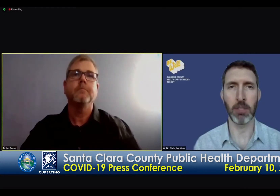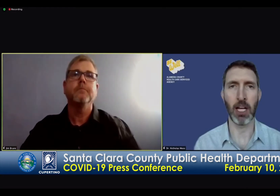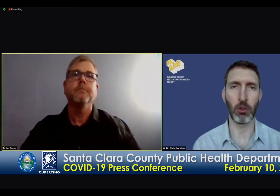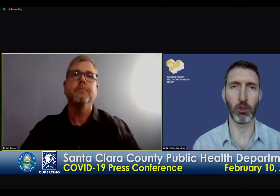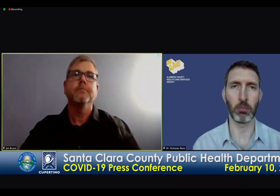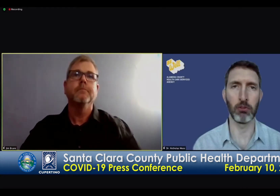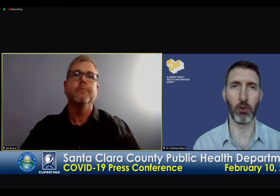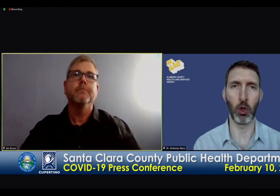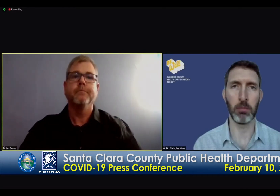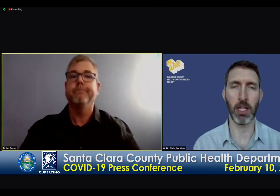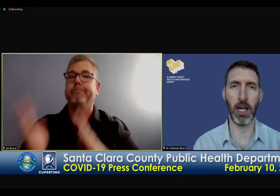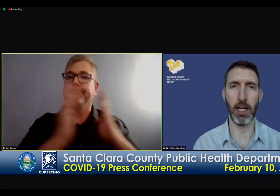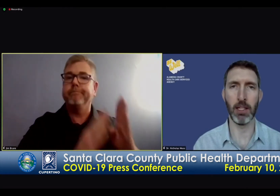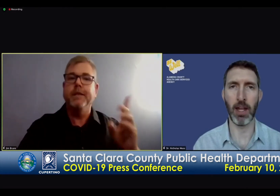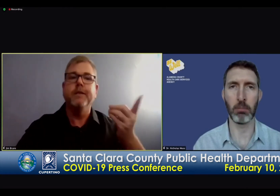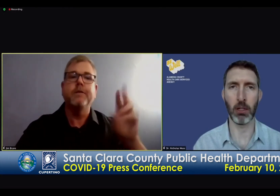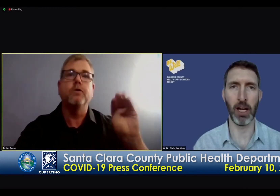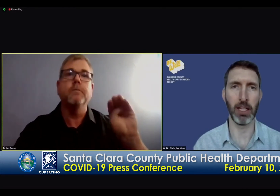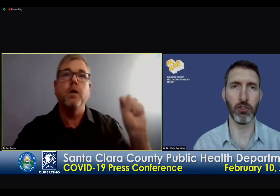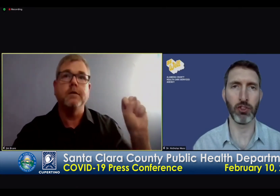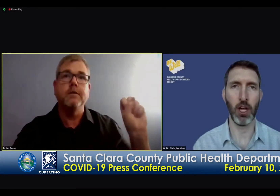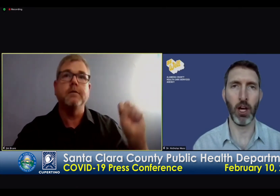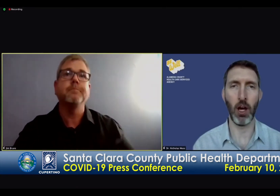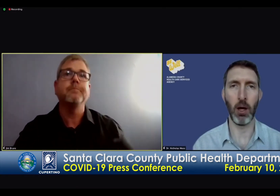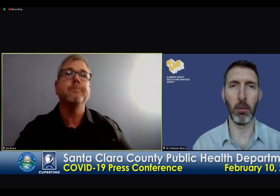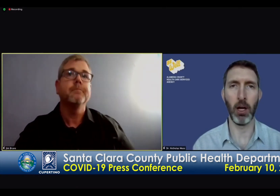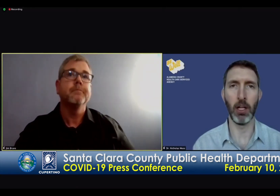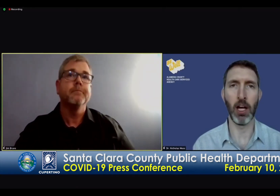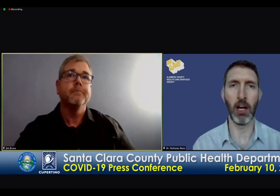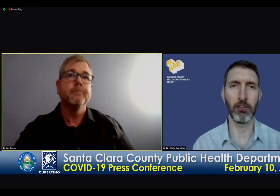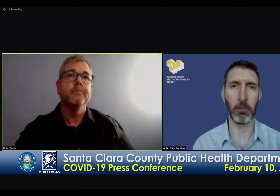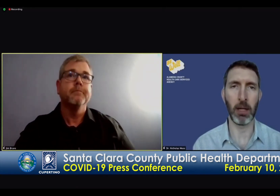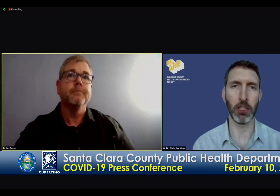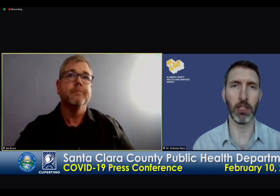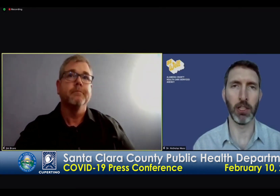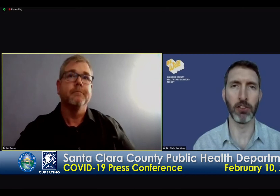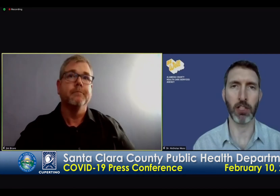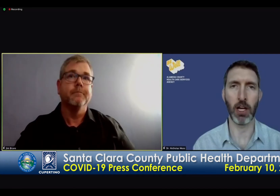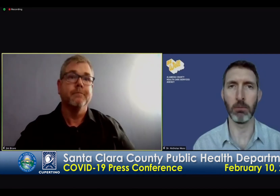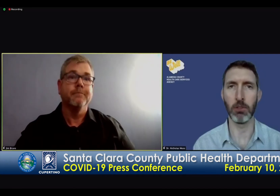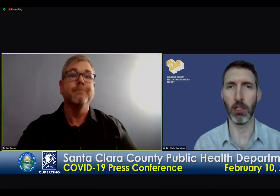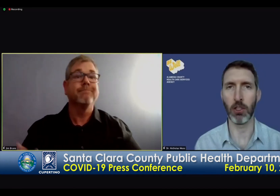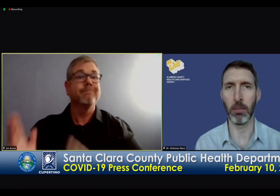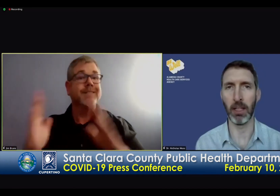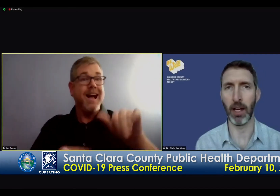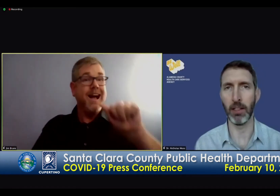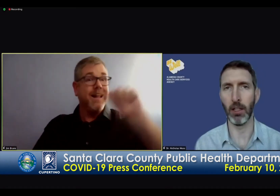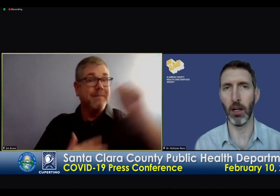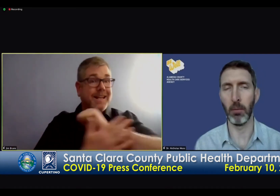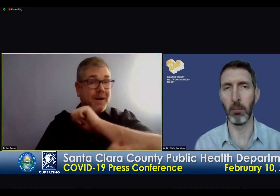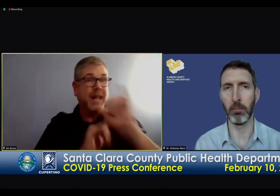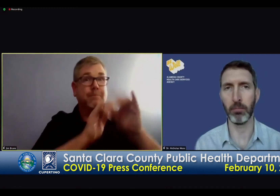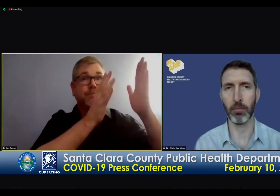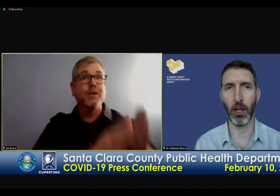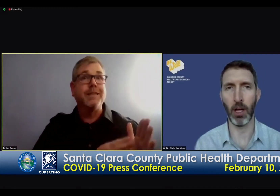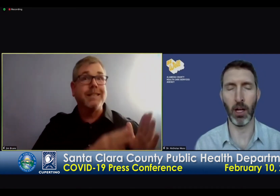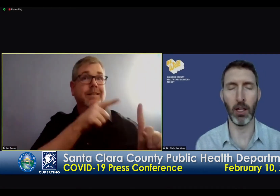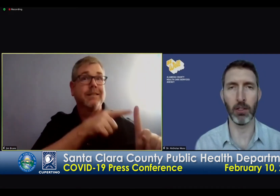lab test was performed, and that provides enough information at this time to make that